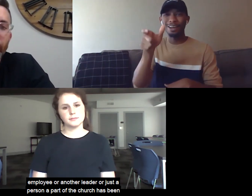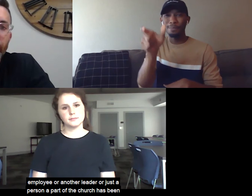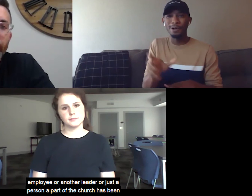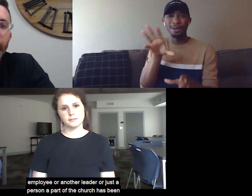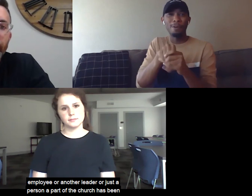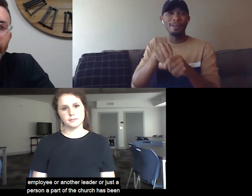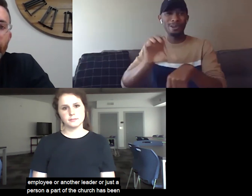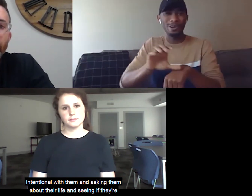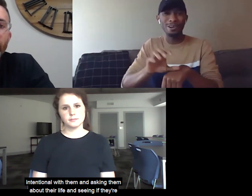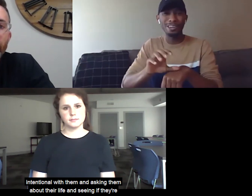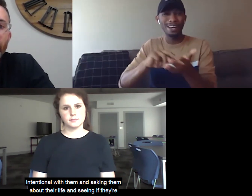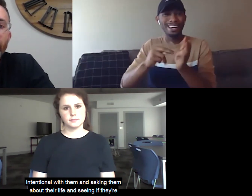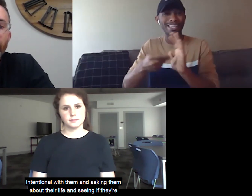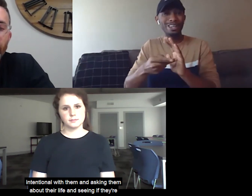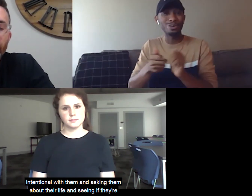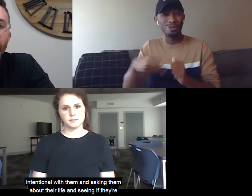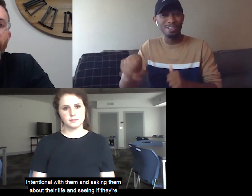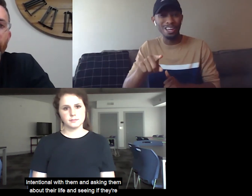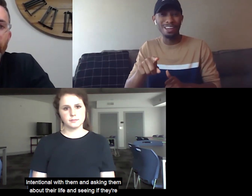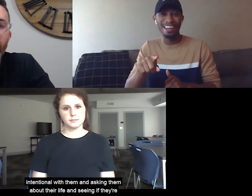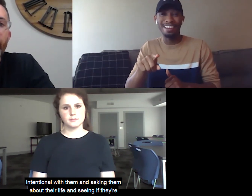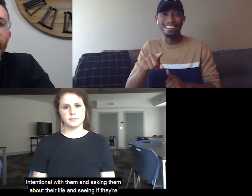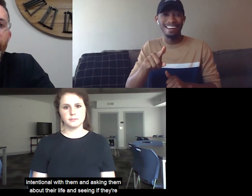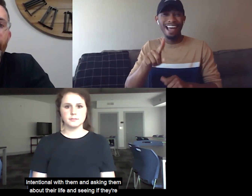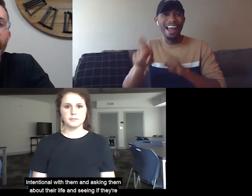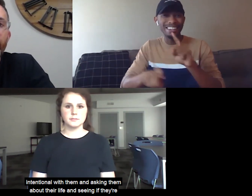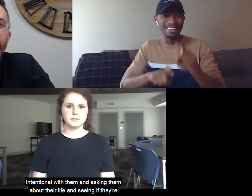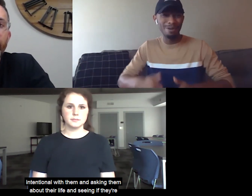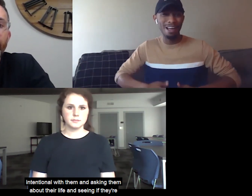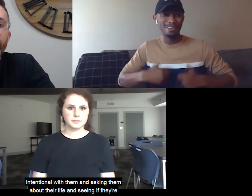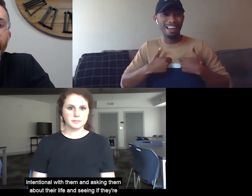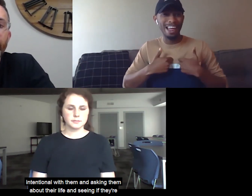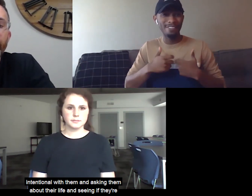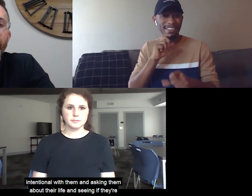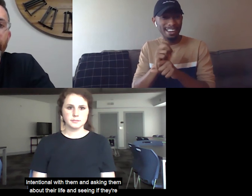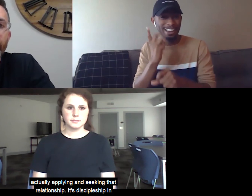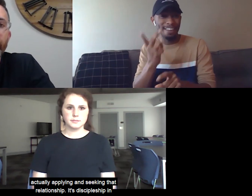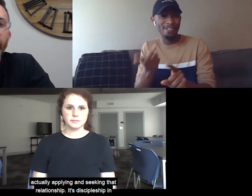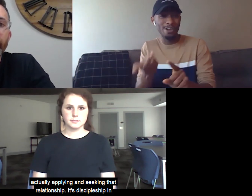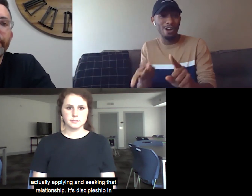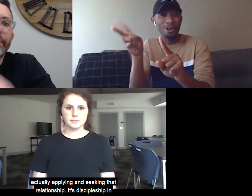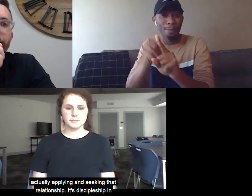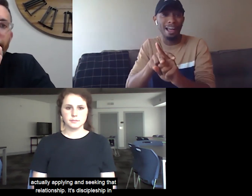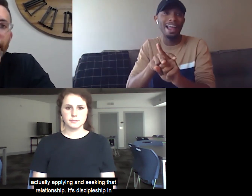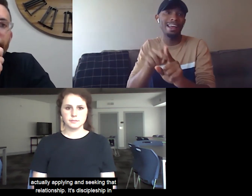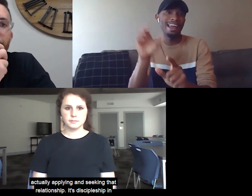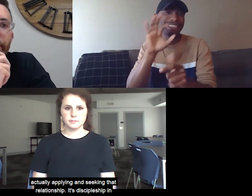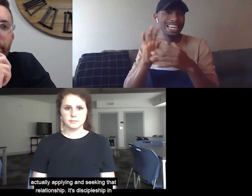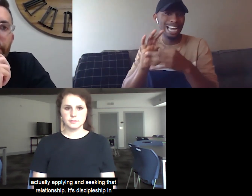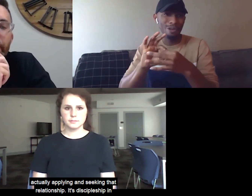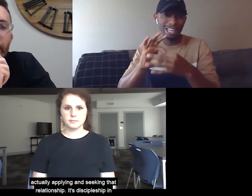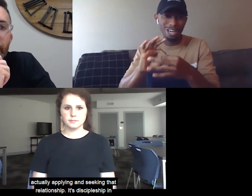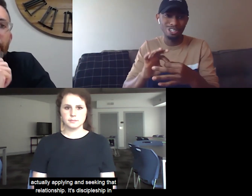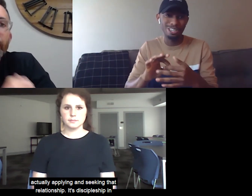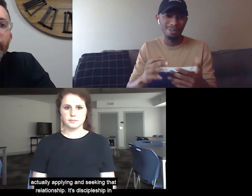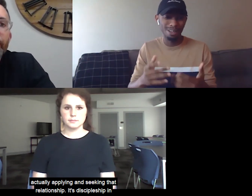just a person, a part of the church, is being intentional with them and asking them about their life and to see if they're actually applying and seeking